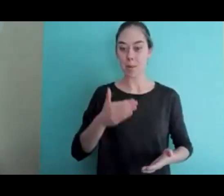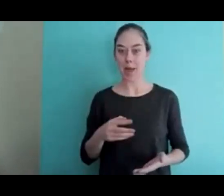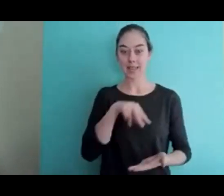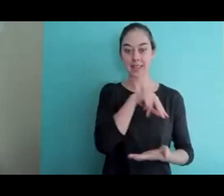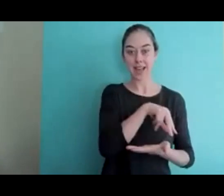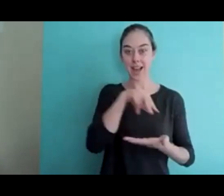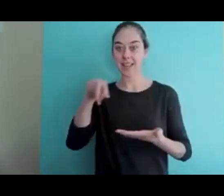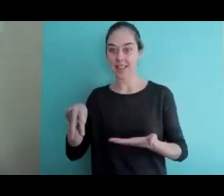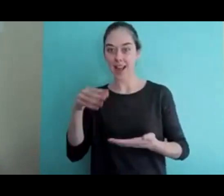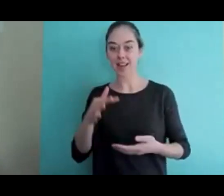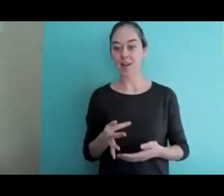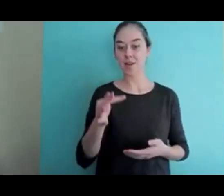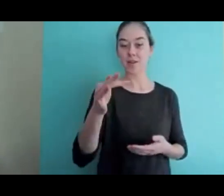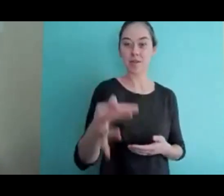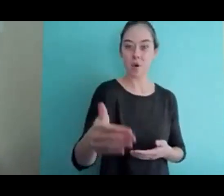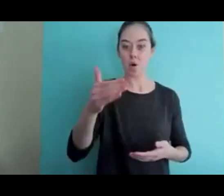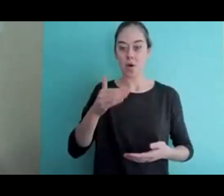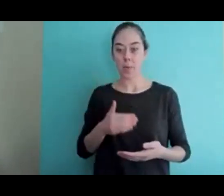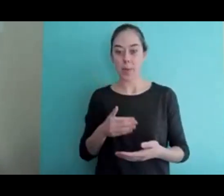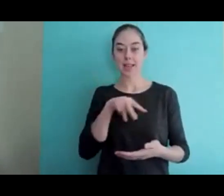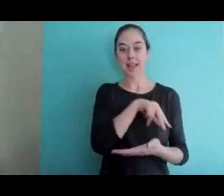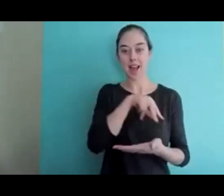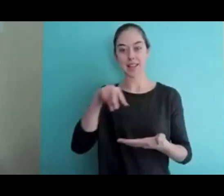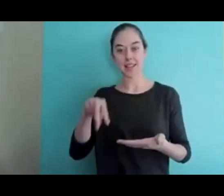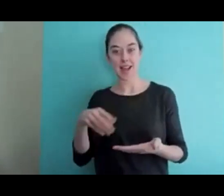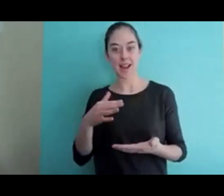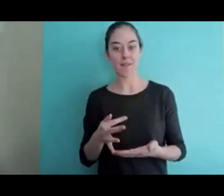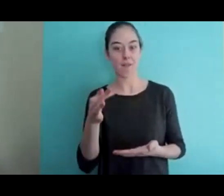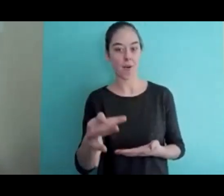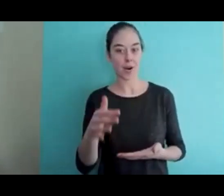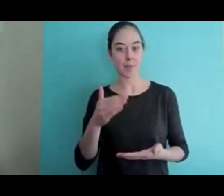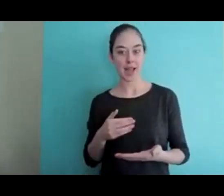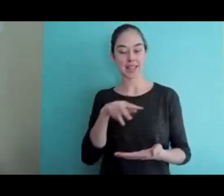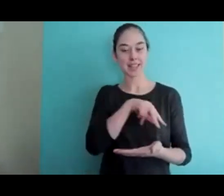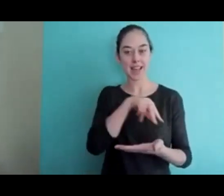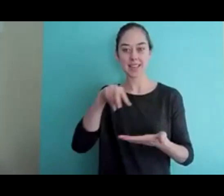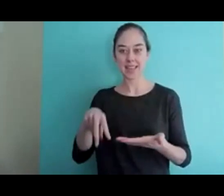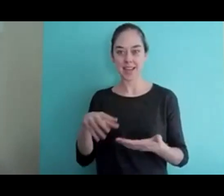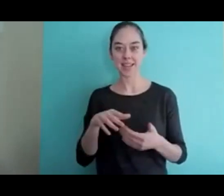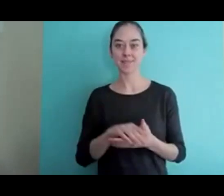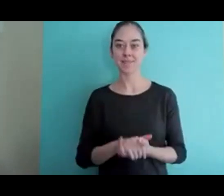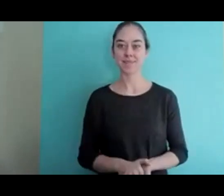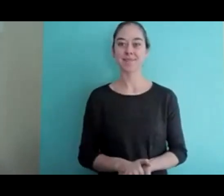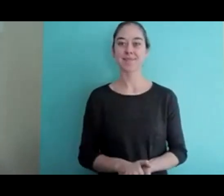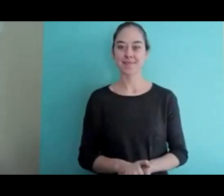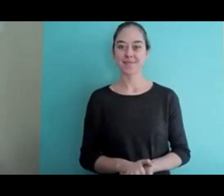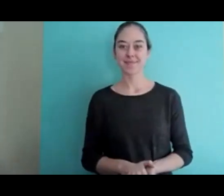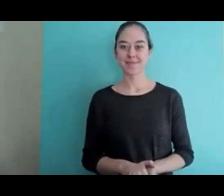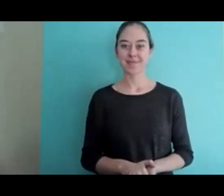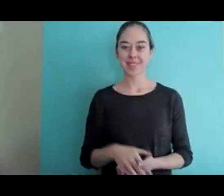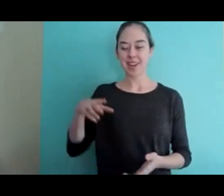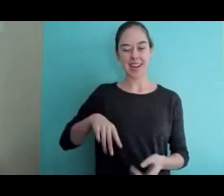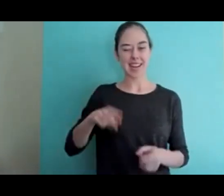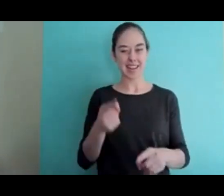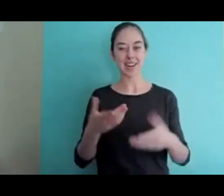side. Forward, back, side by side. Let's go. Nearly there. Come on. Whew.